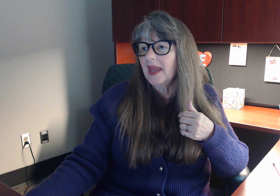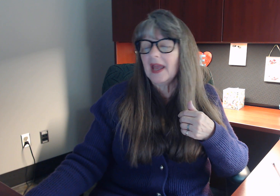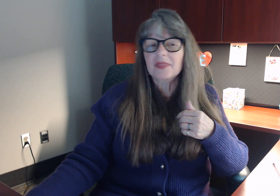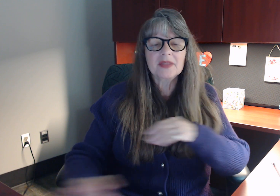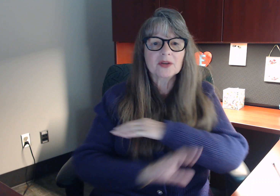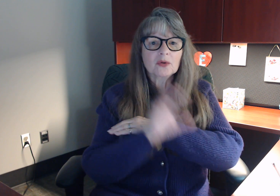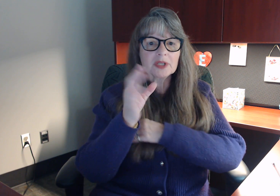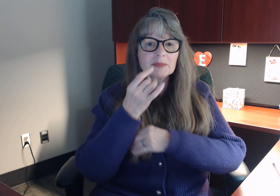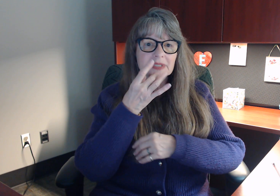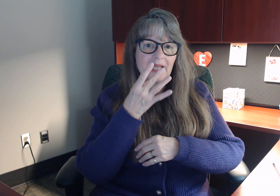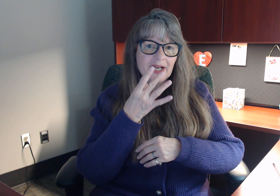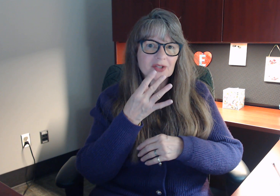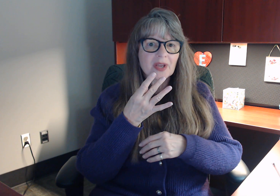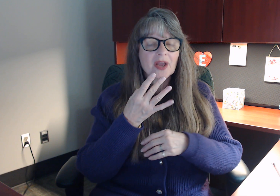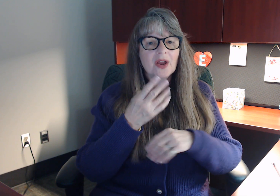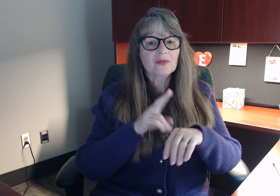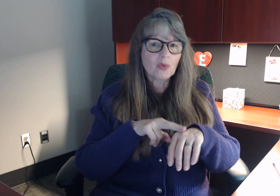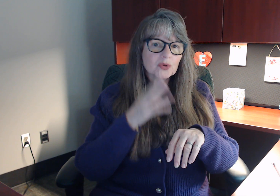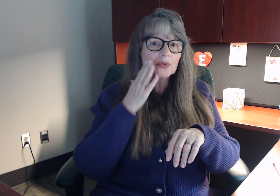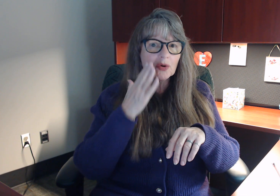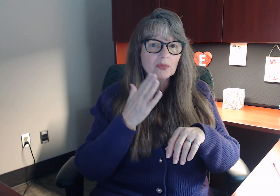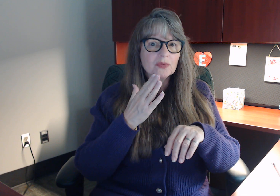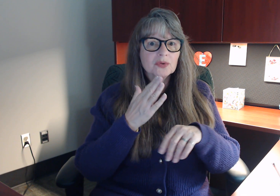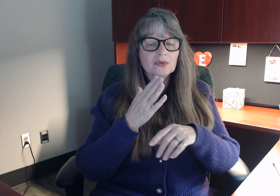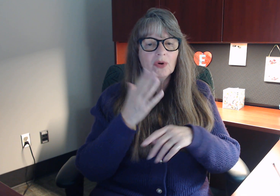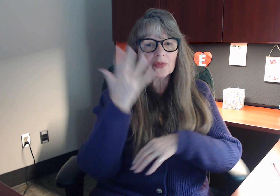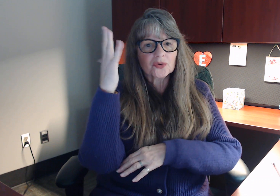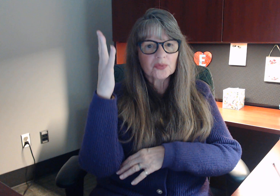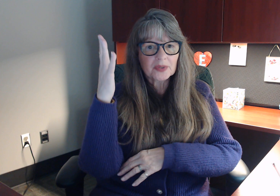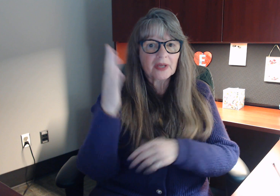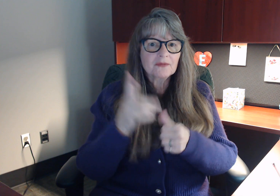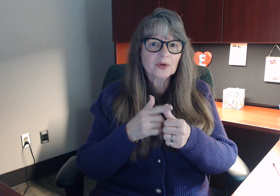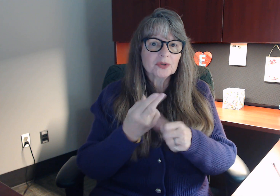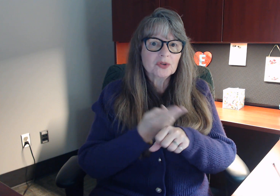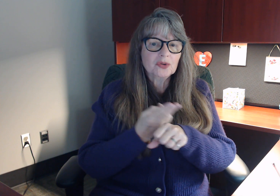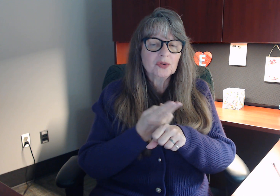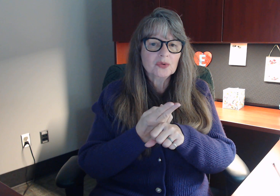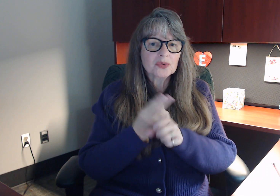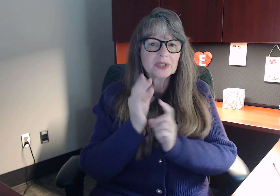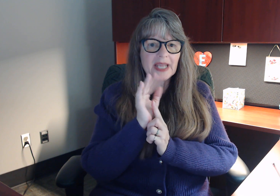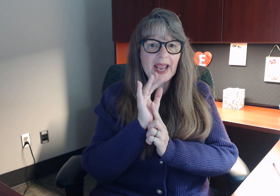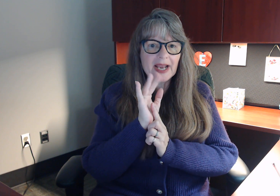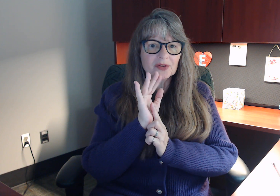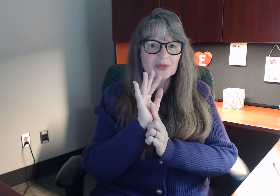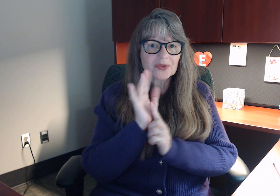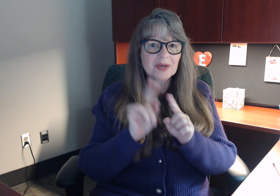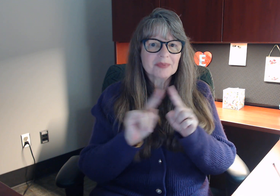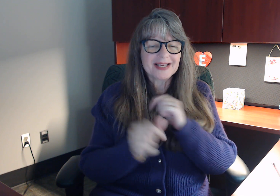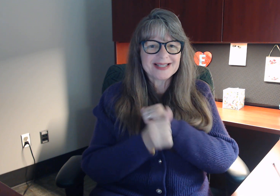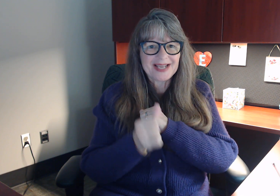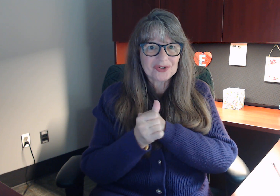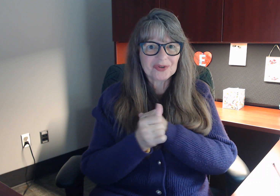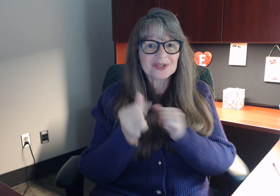And then the Christmas lights, and of course we know on the tree they first used candles, but that's dangerous, right?